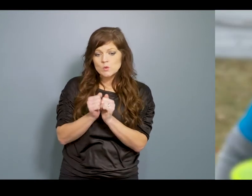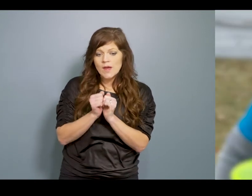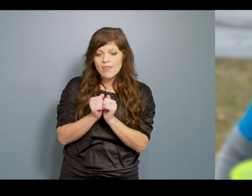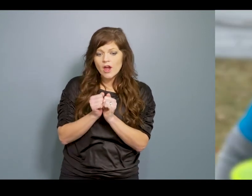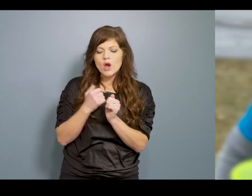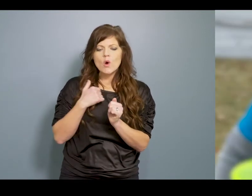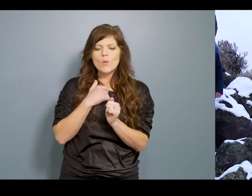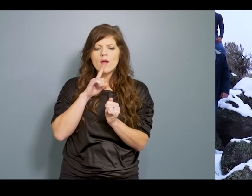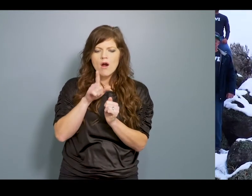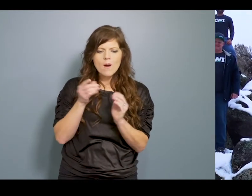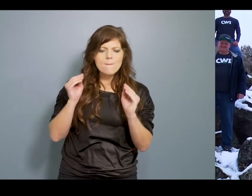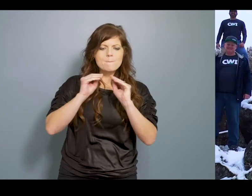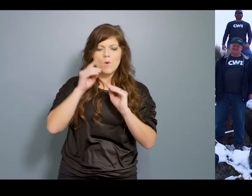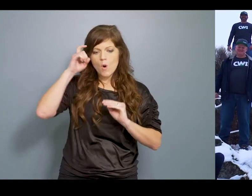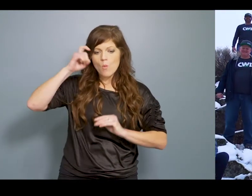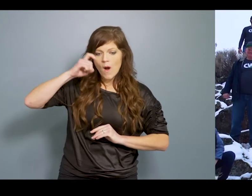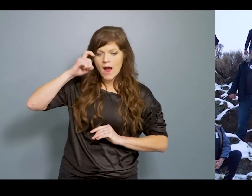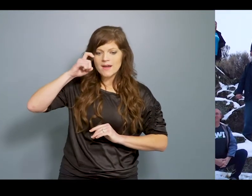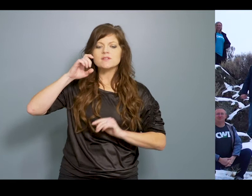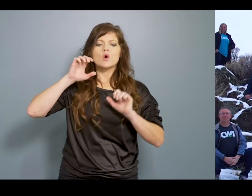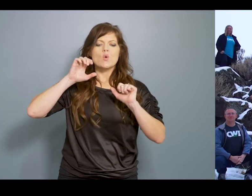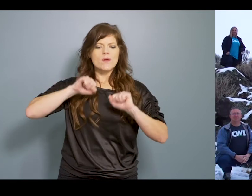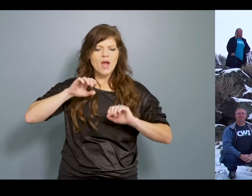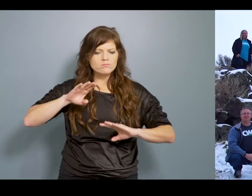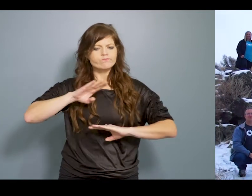We are building our community.